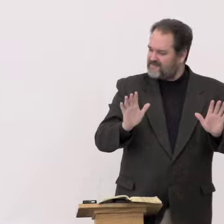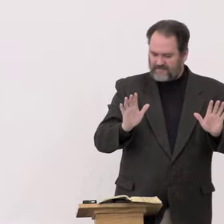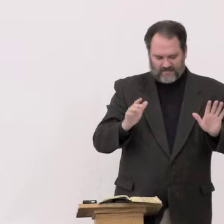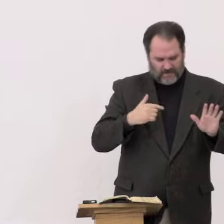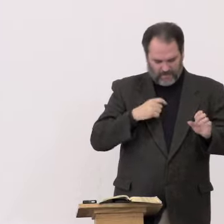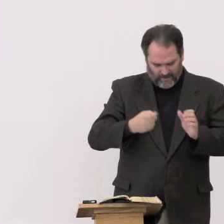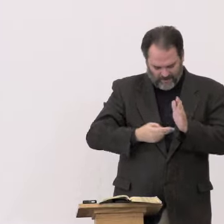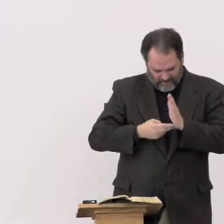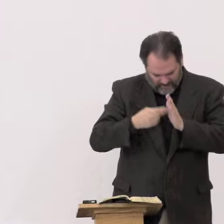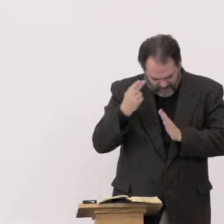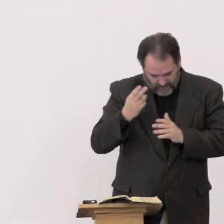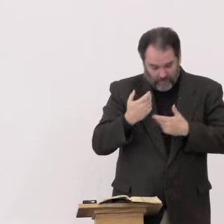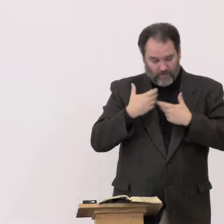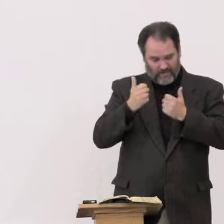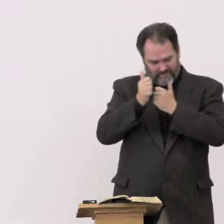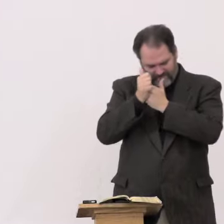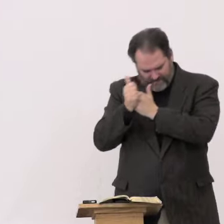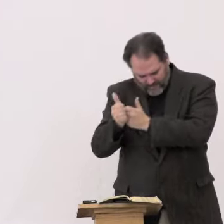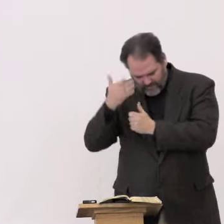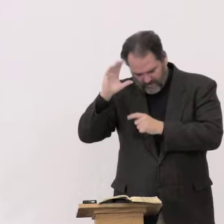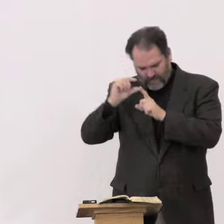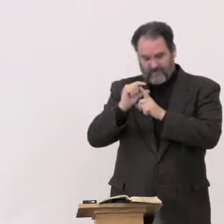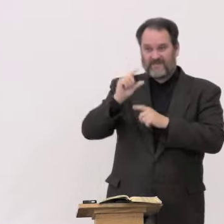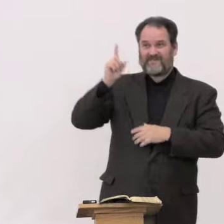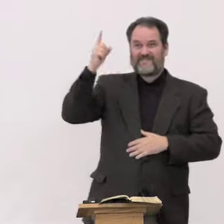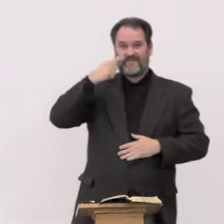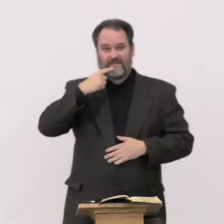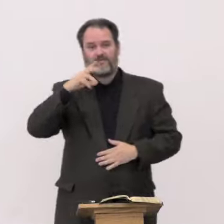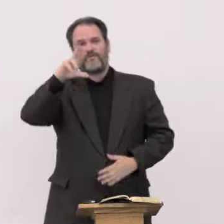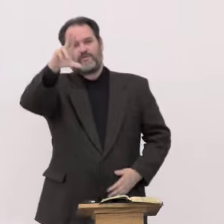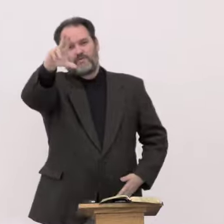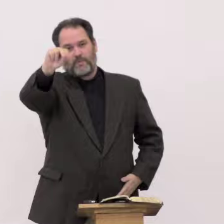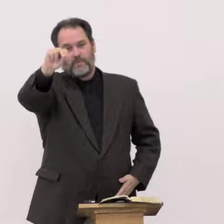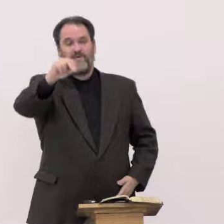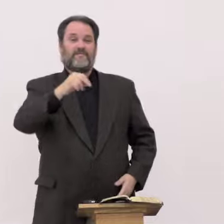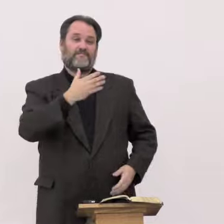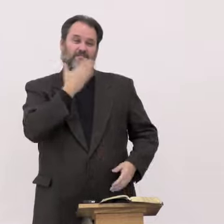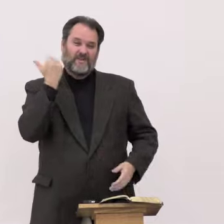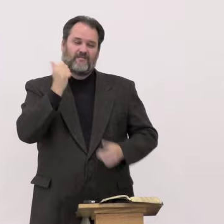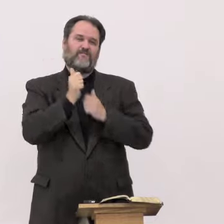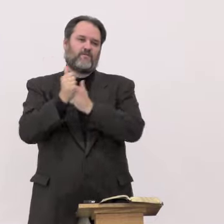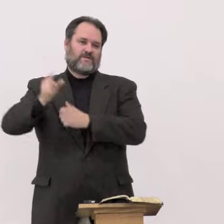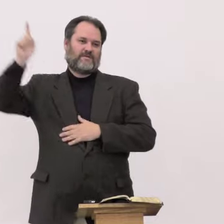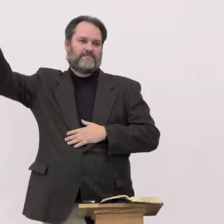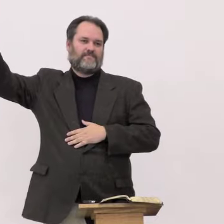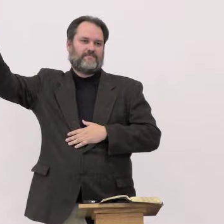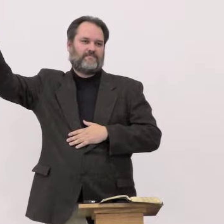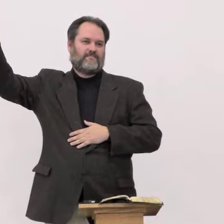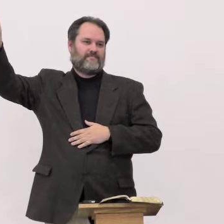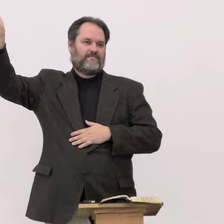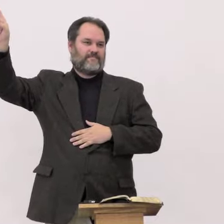I could say it's fine, but I'm going to follow the Lord. I'm going to tell you that this, you can't